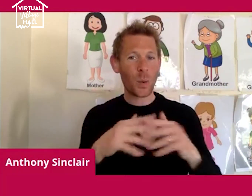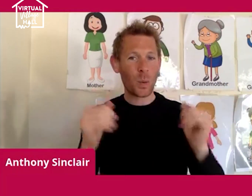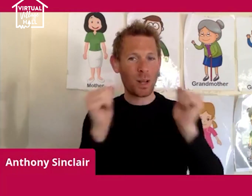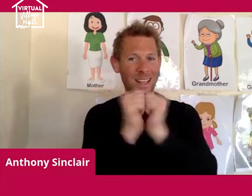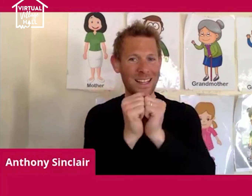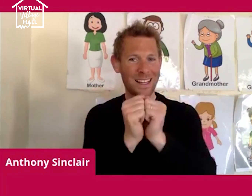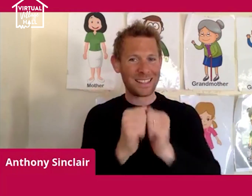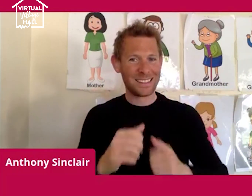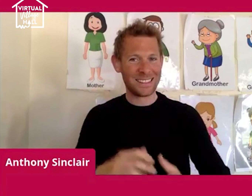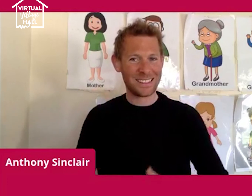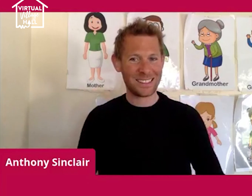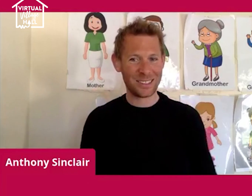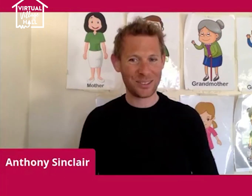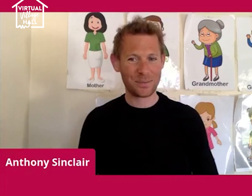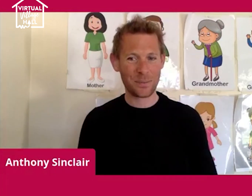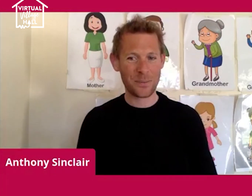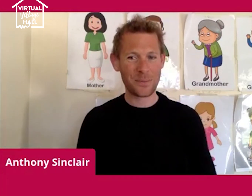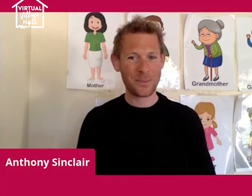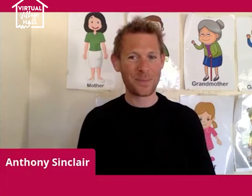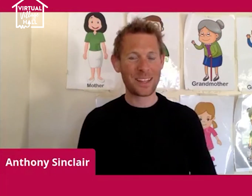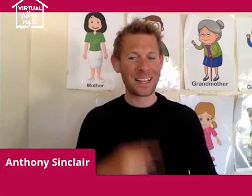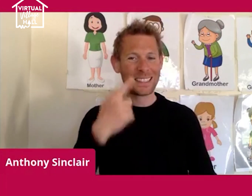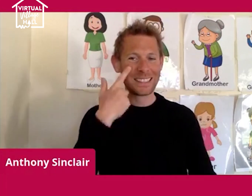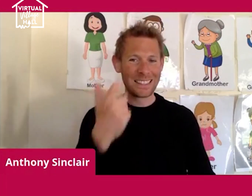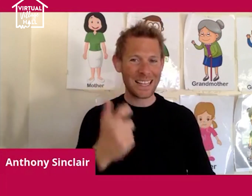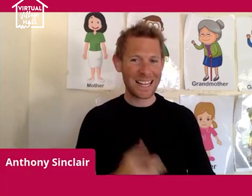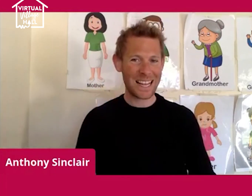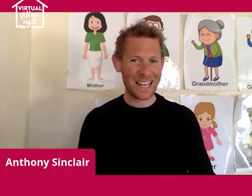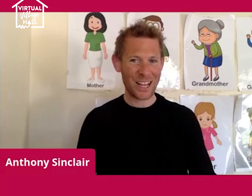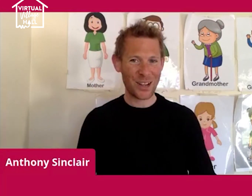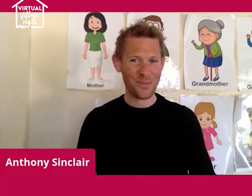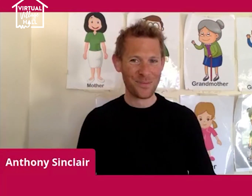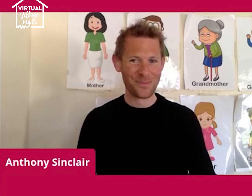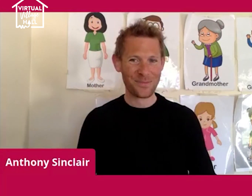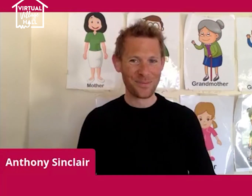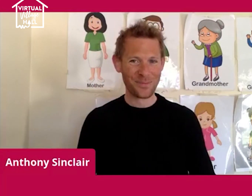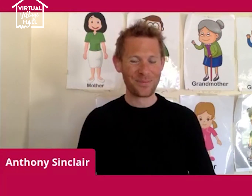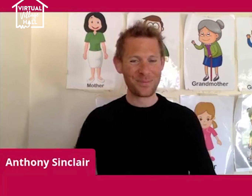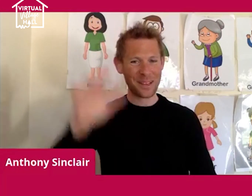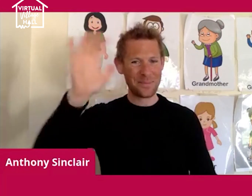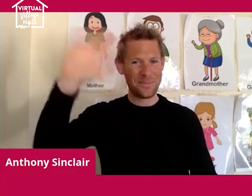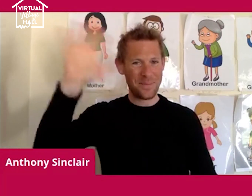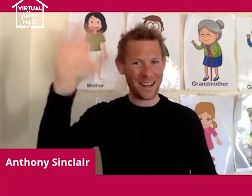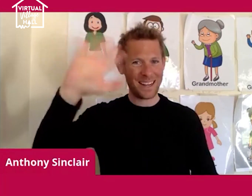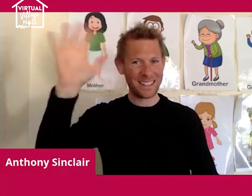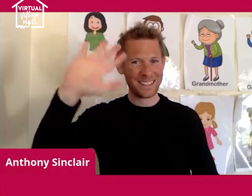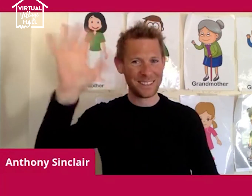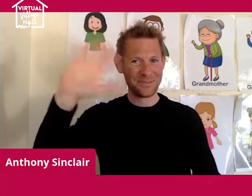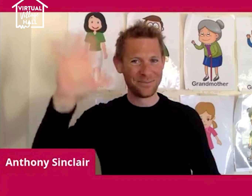Have a lovely weekend, everyone. Take care. Bye.